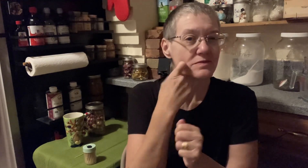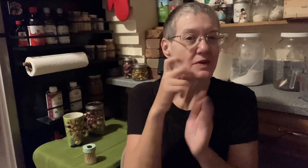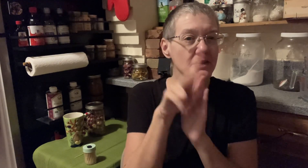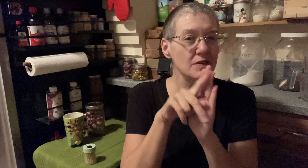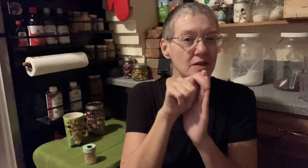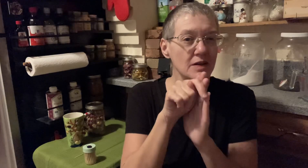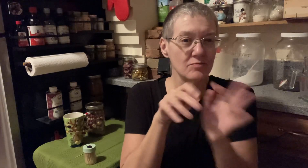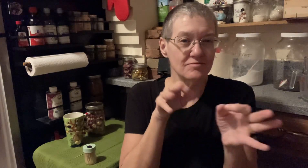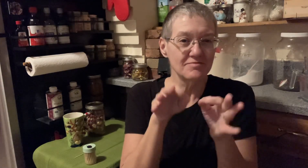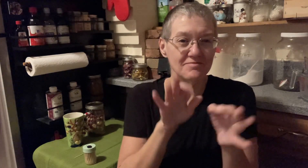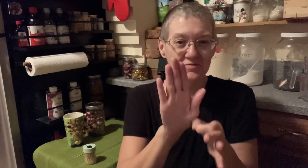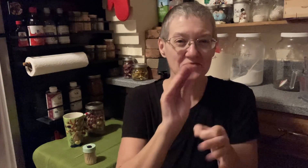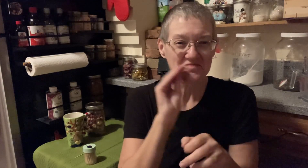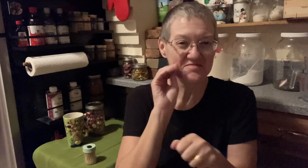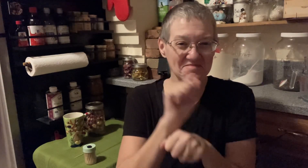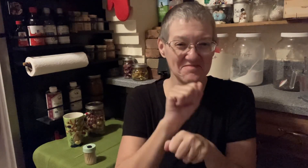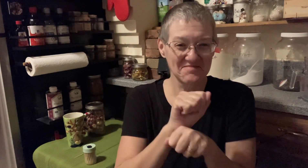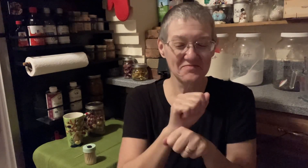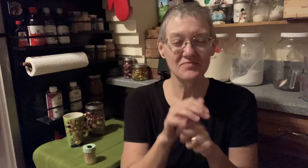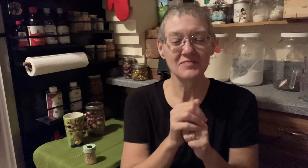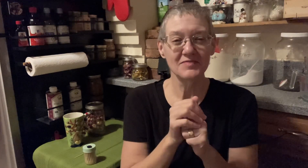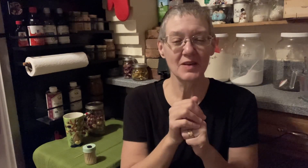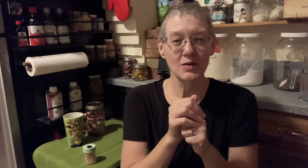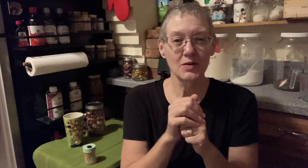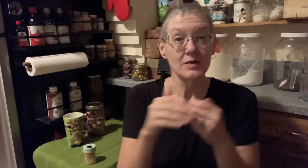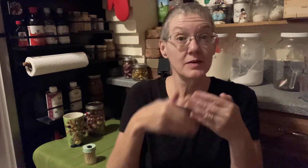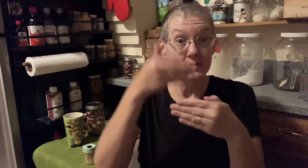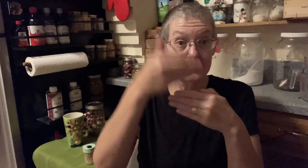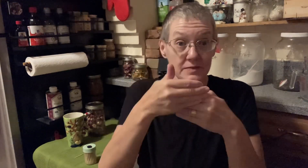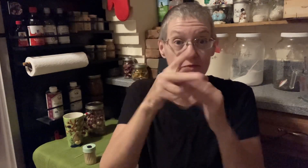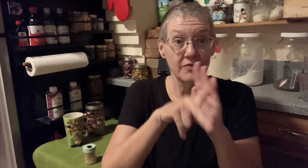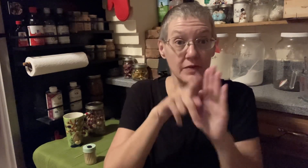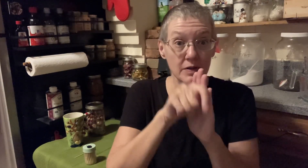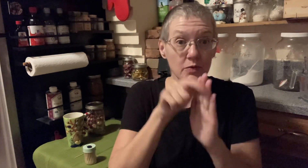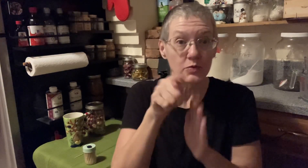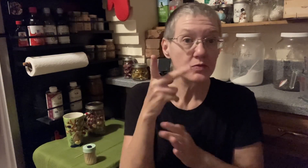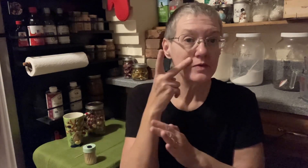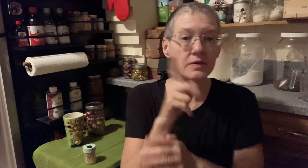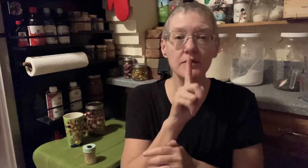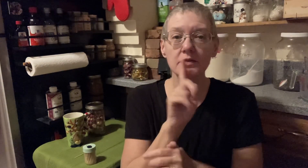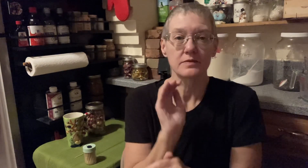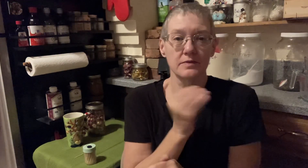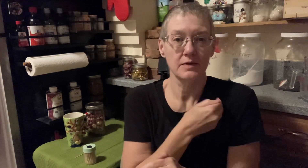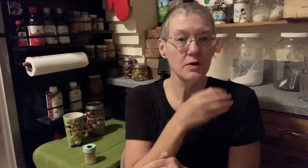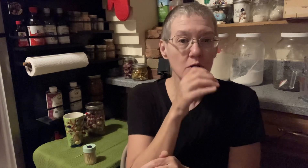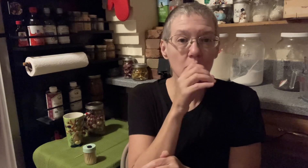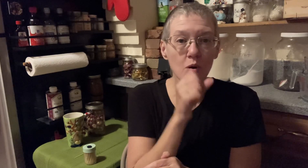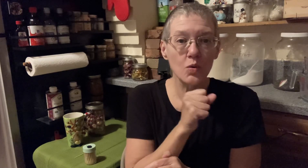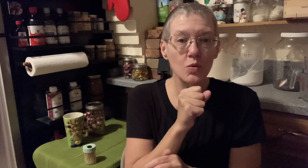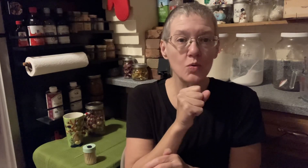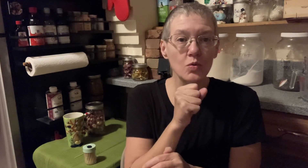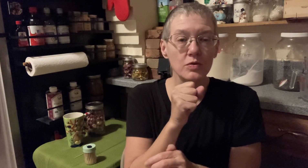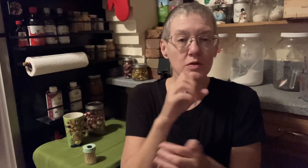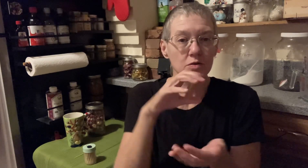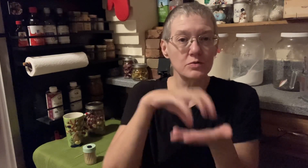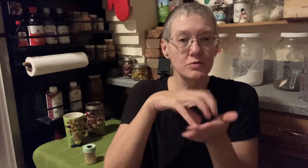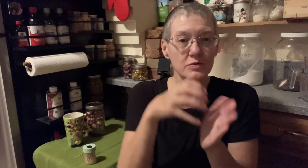missed it, watch the recent video where I explain what your homework is, the cranberry bread video. Now, the